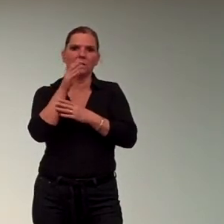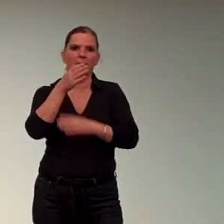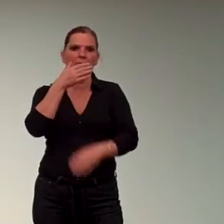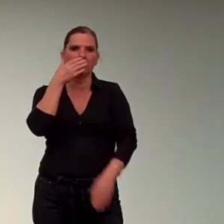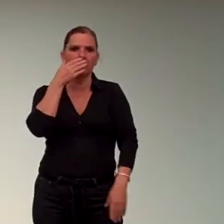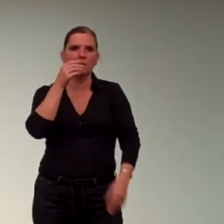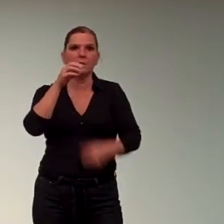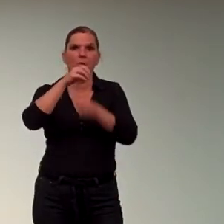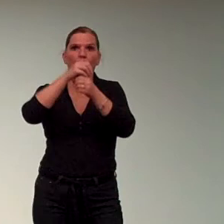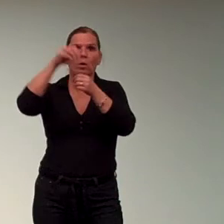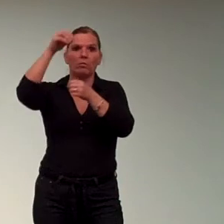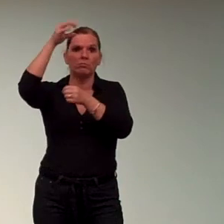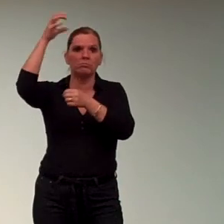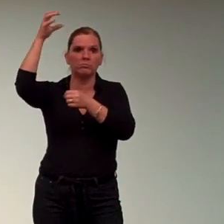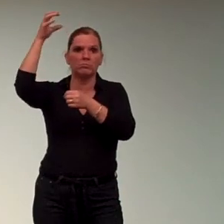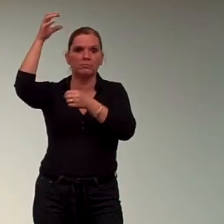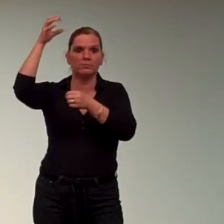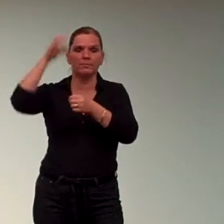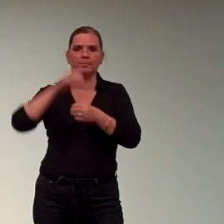smoke.